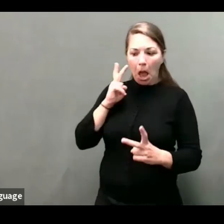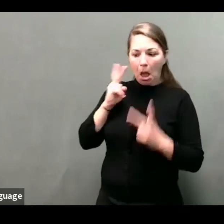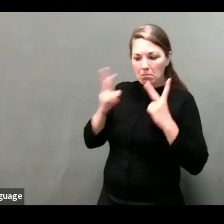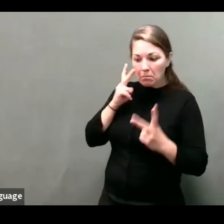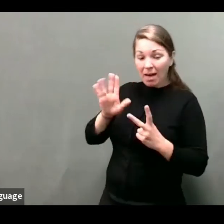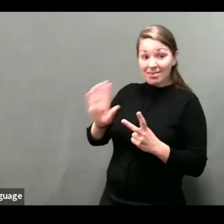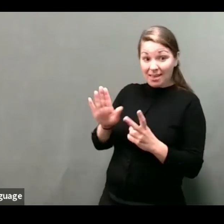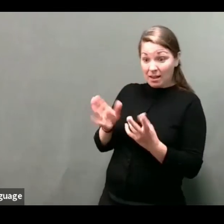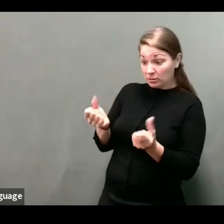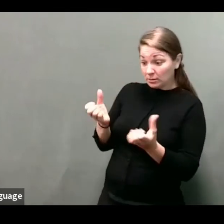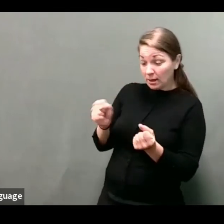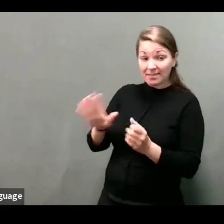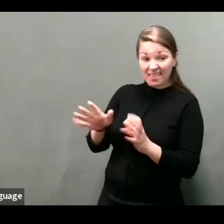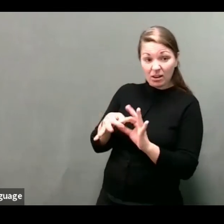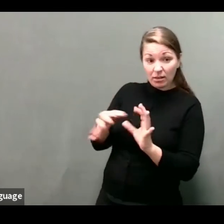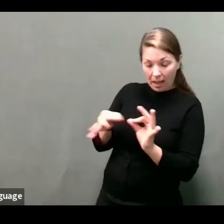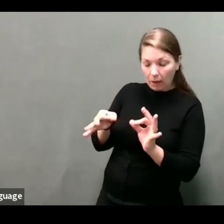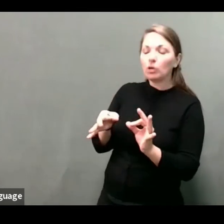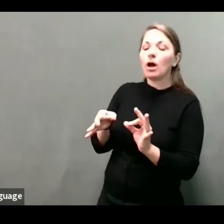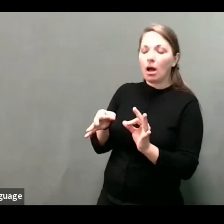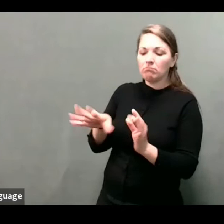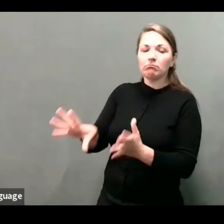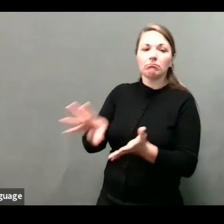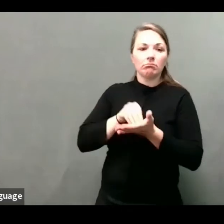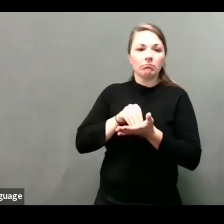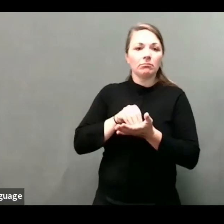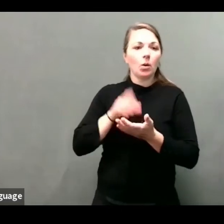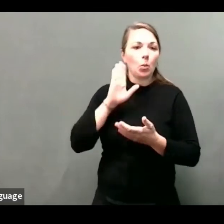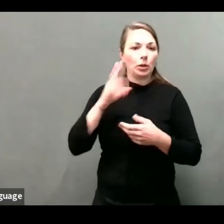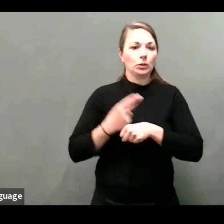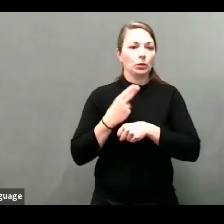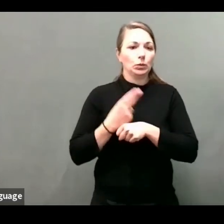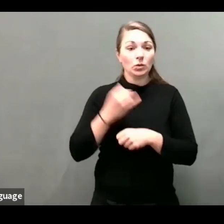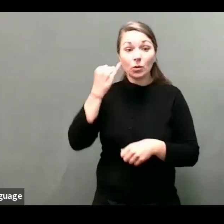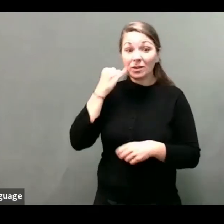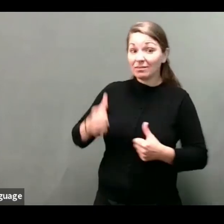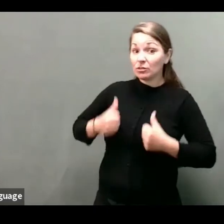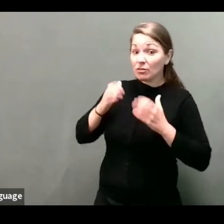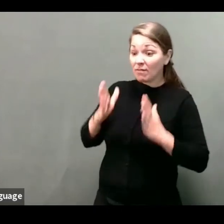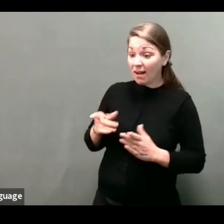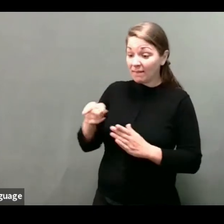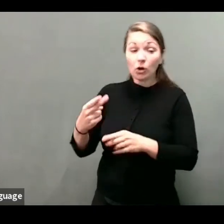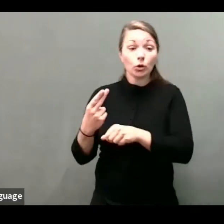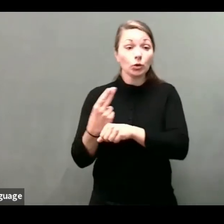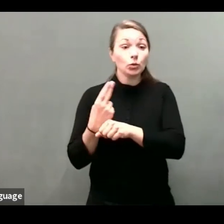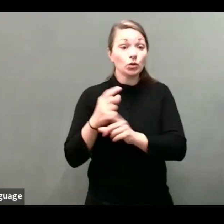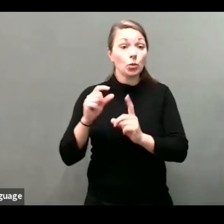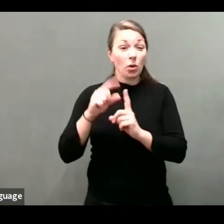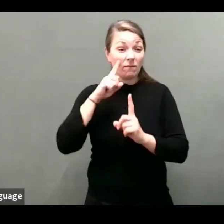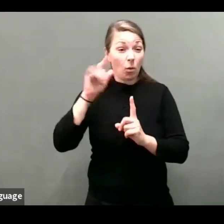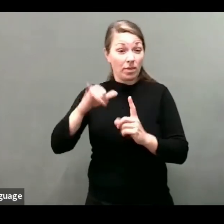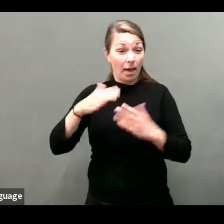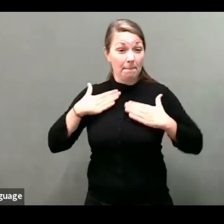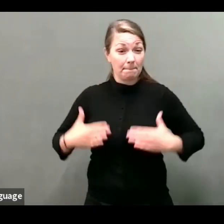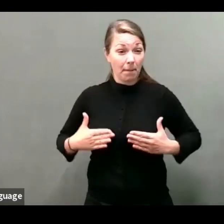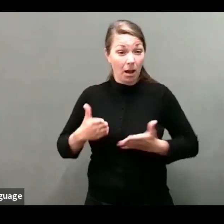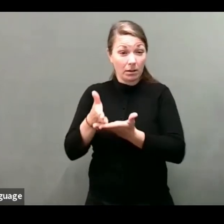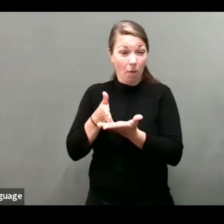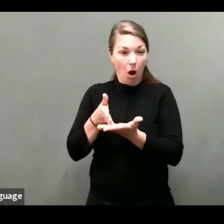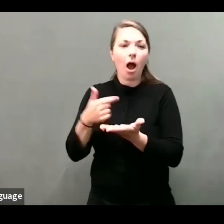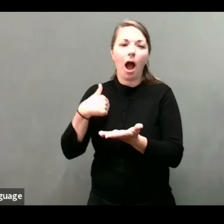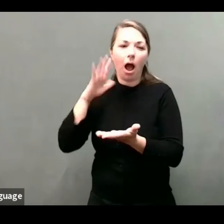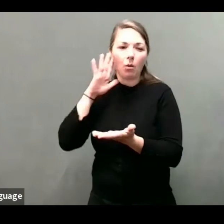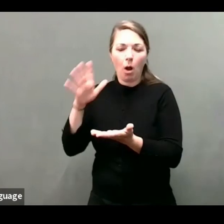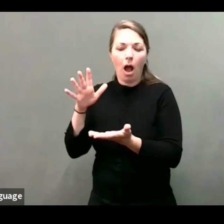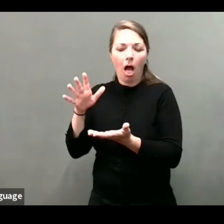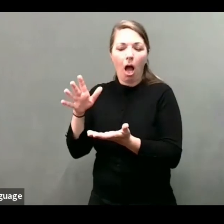so that's something that I would do within medical advocacy. So if a survivor uses a certain word for a body part, then I'm probably going to use that word too.